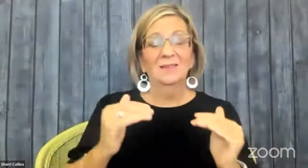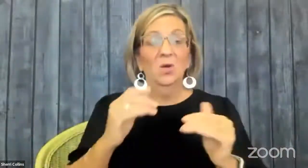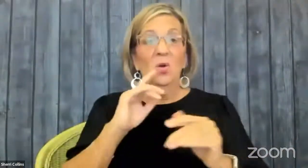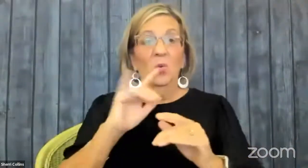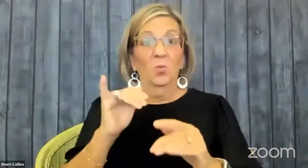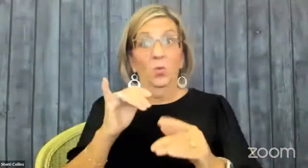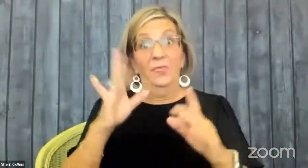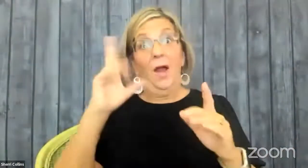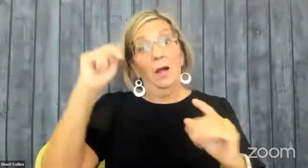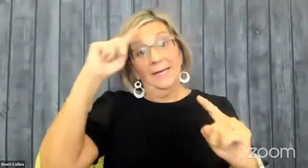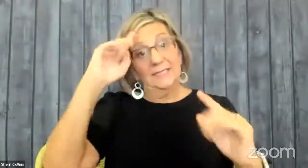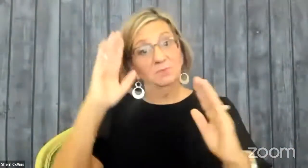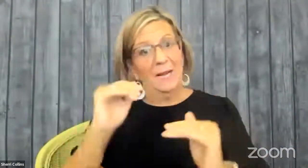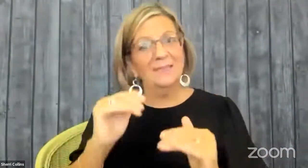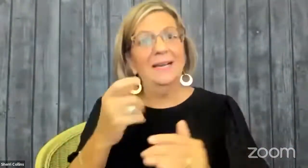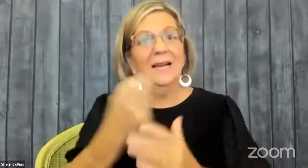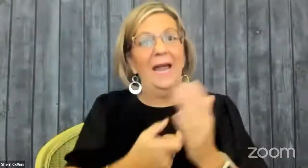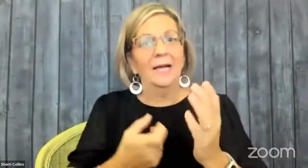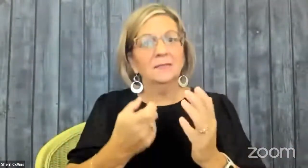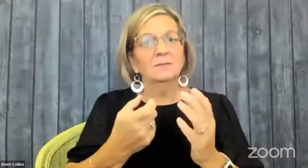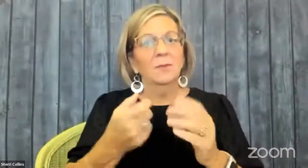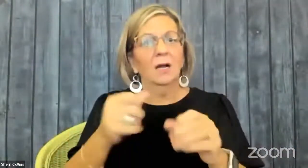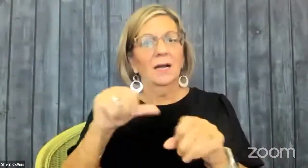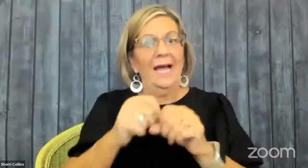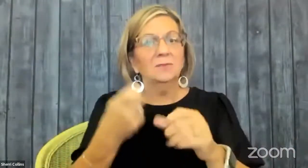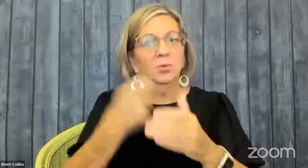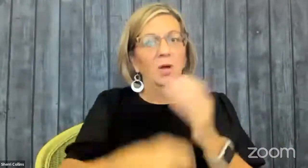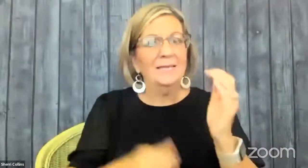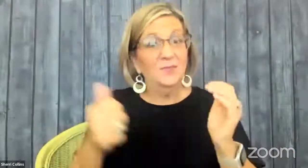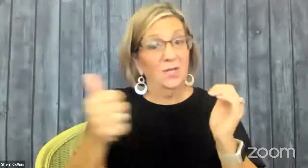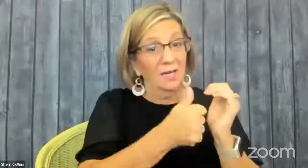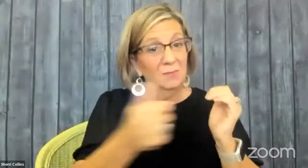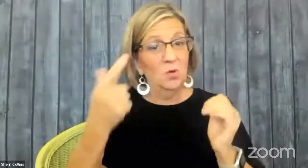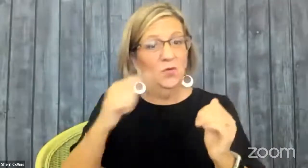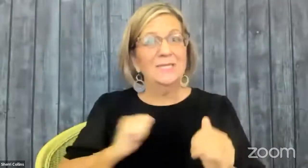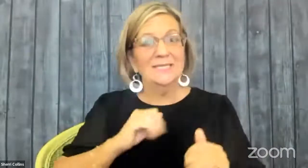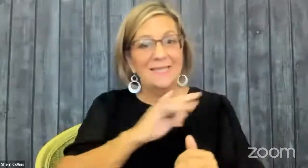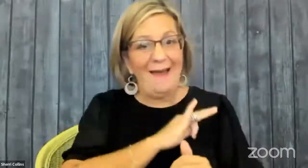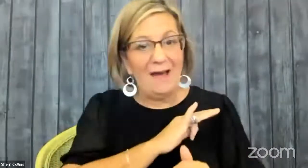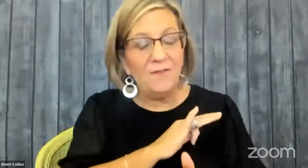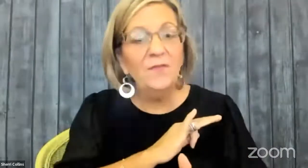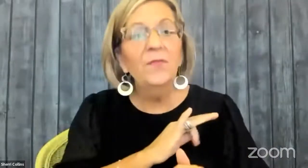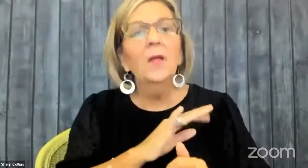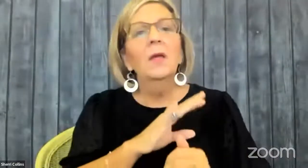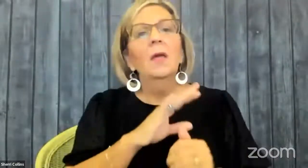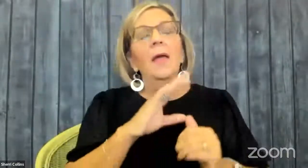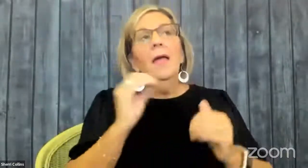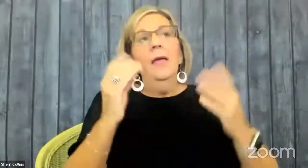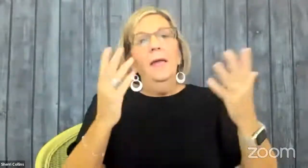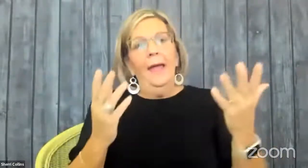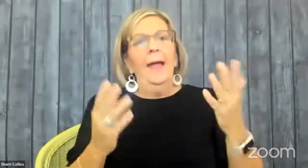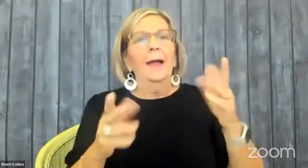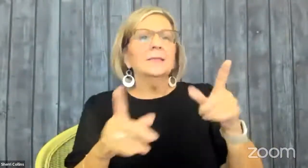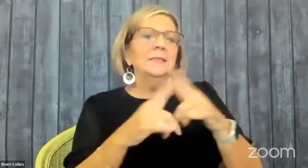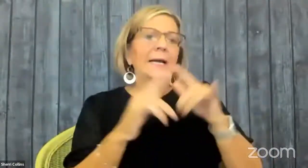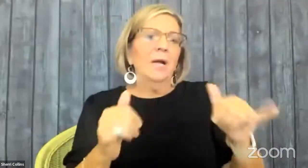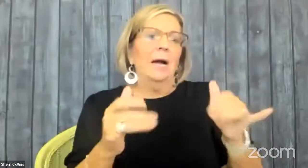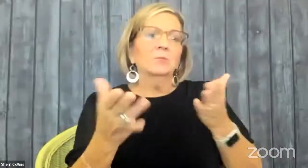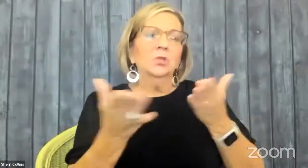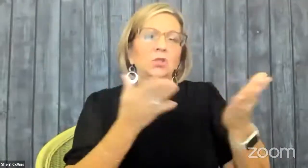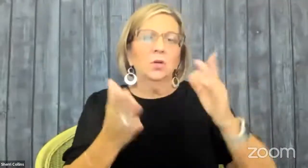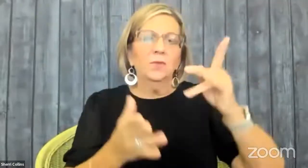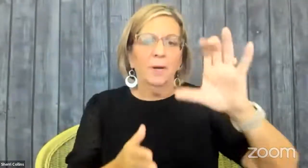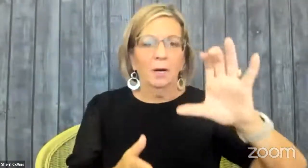balance with the unexpected gas price for the commute for the staff. At the